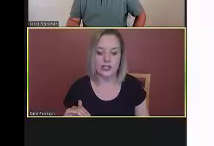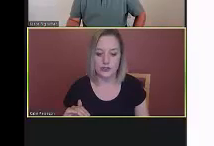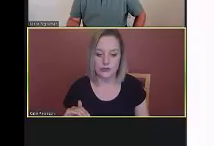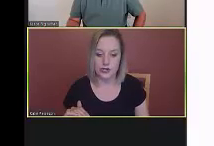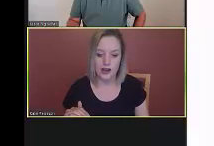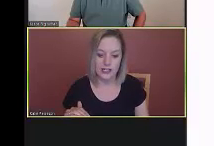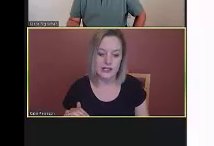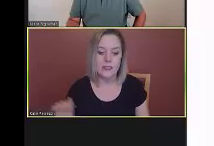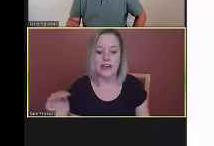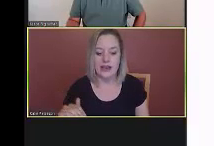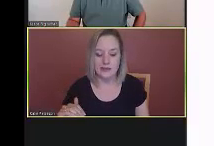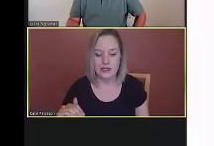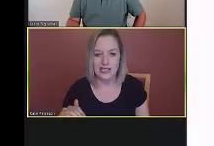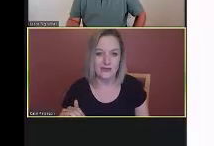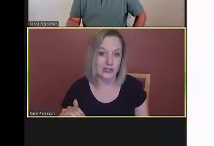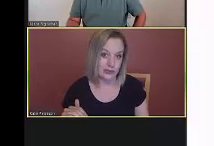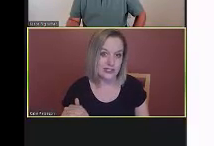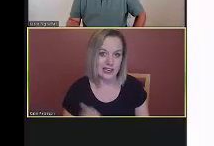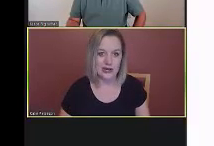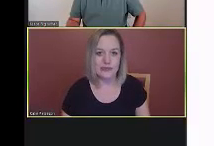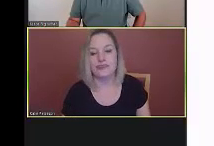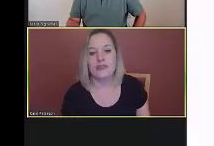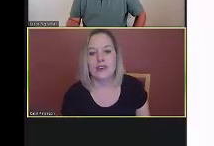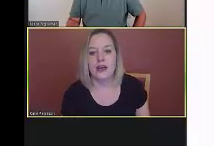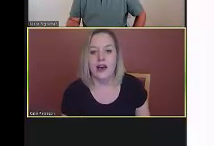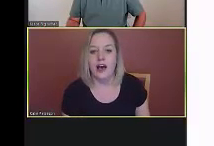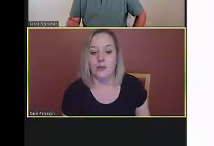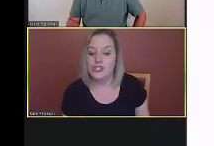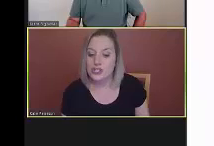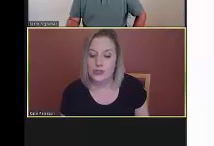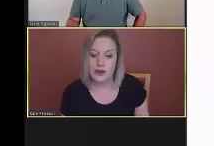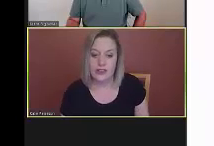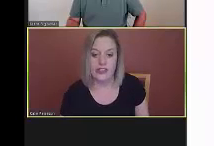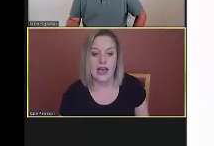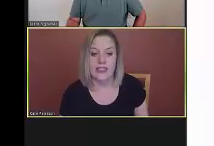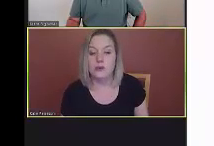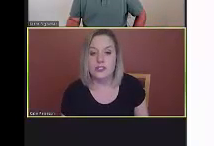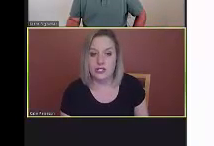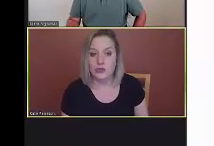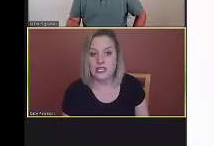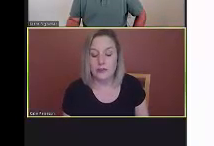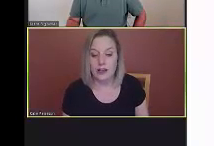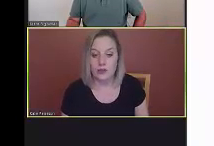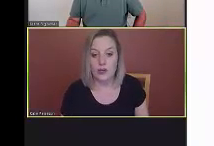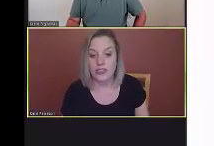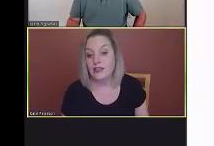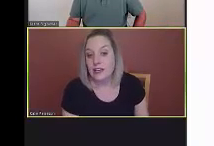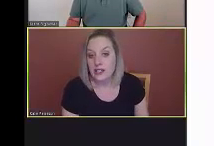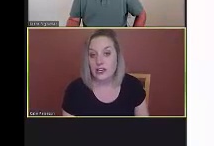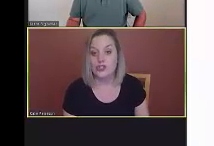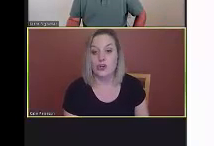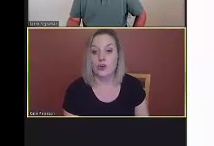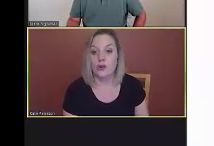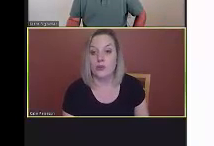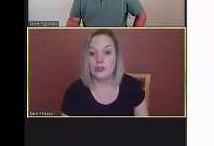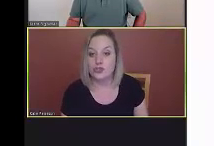a transcript or not, and that can be saved for use later. Once you do all of that, they will send you an email with a link.